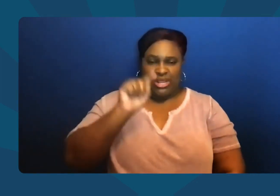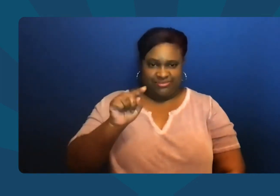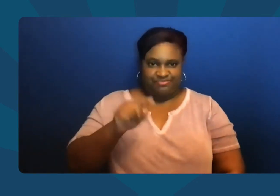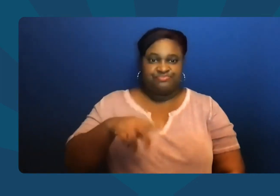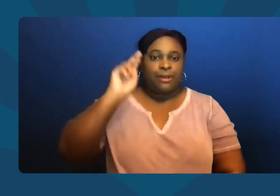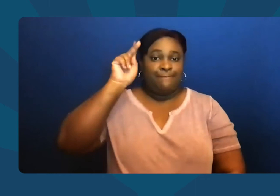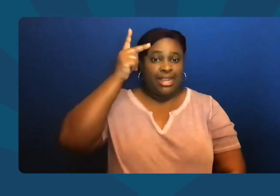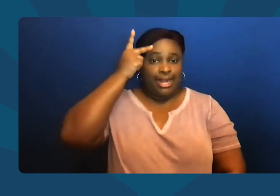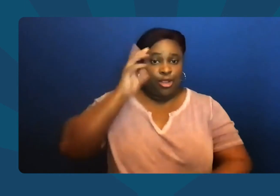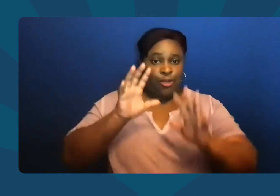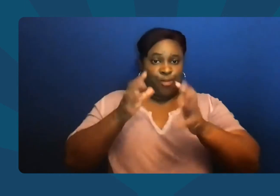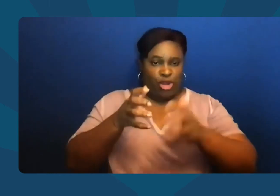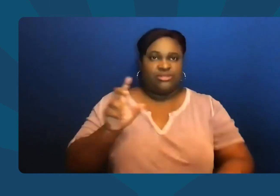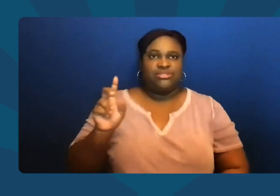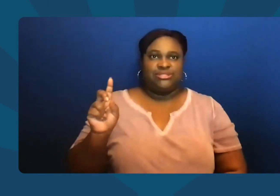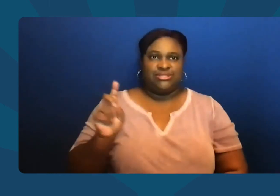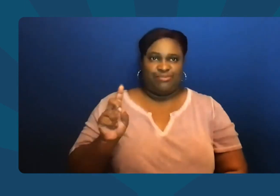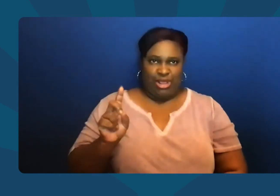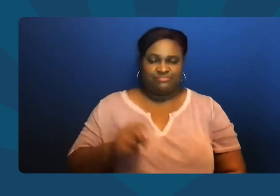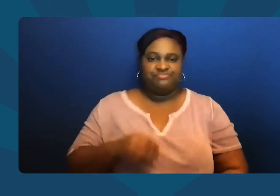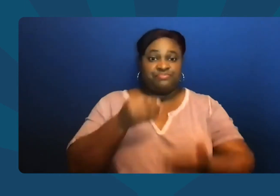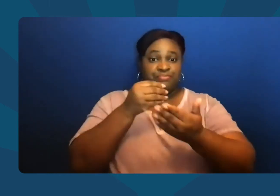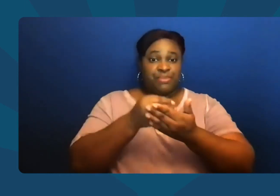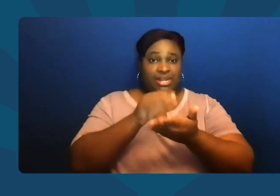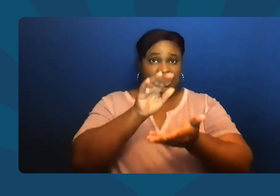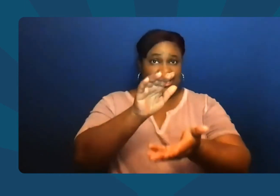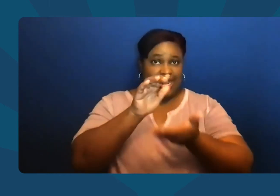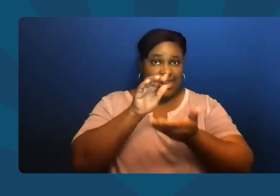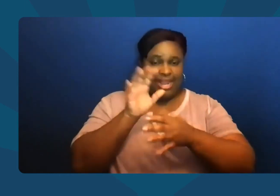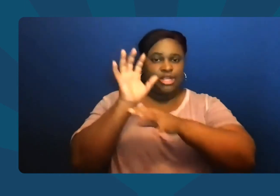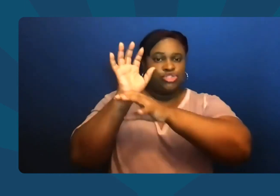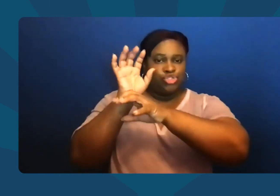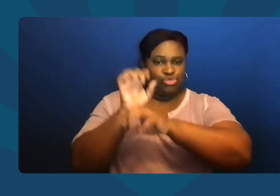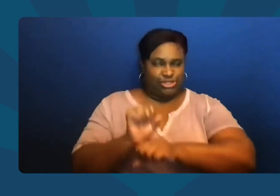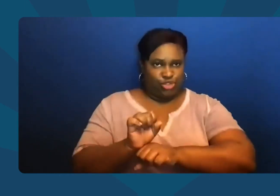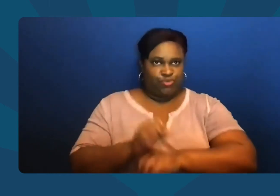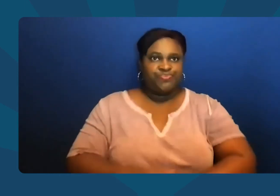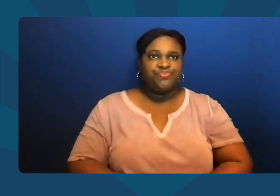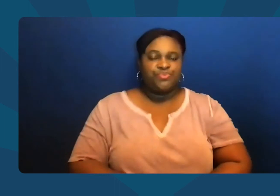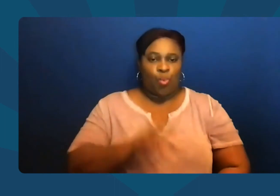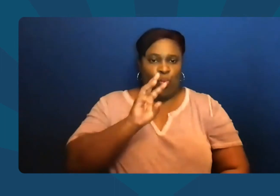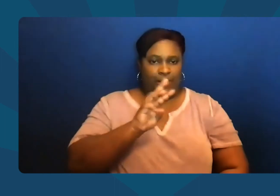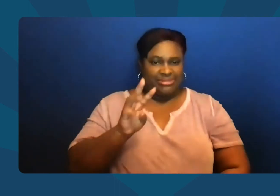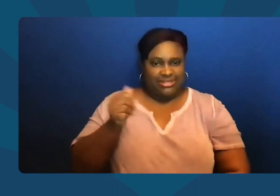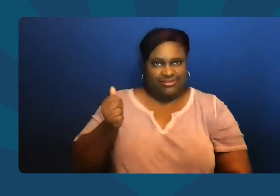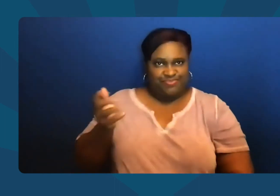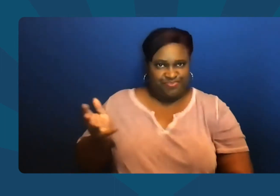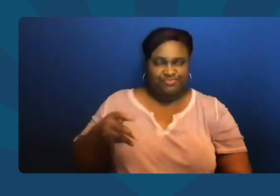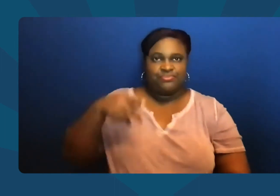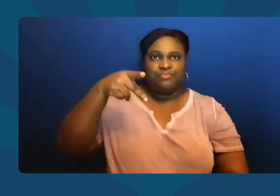Felipe R Perez. Party, Democratic. Campaign funding,